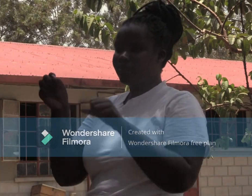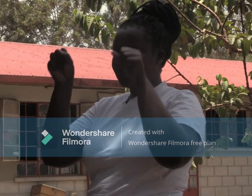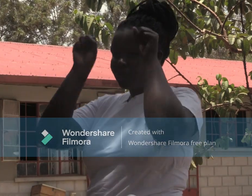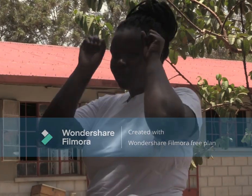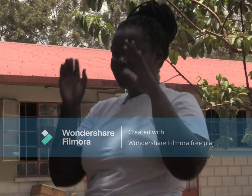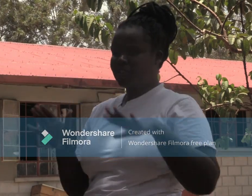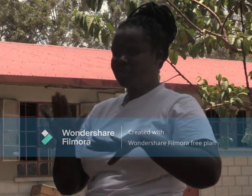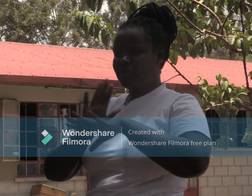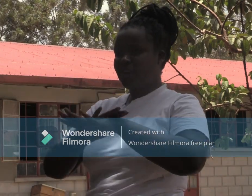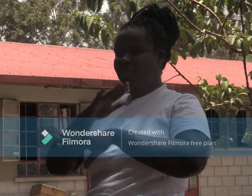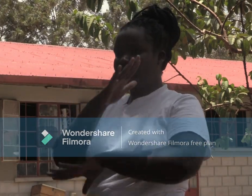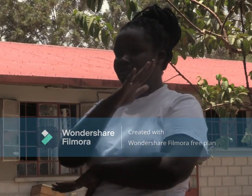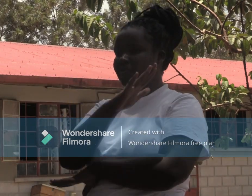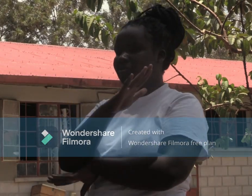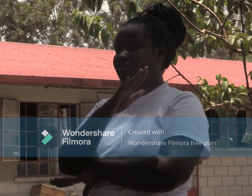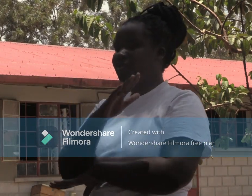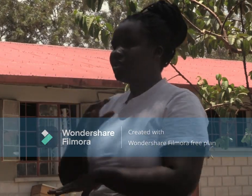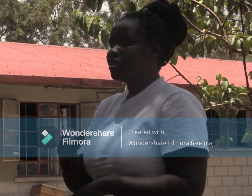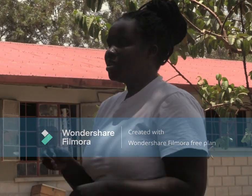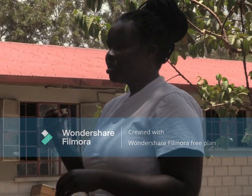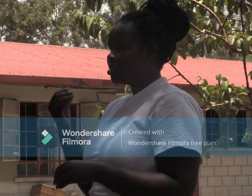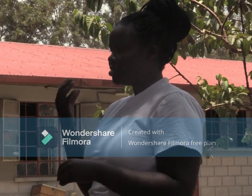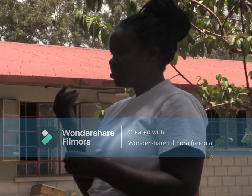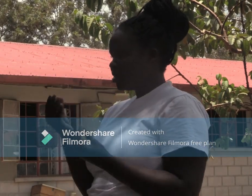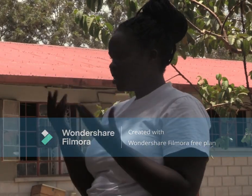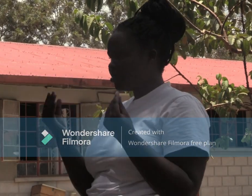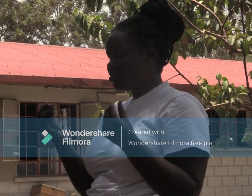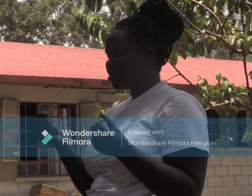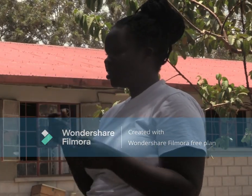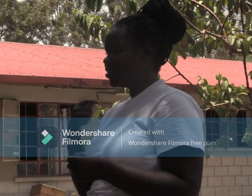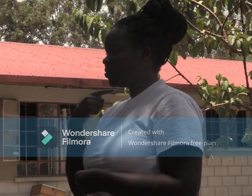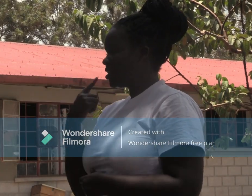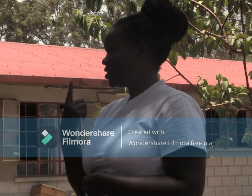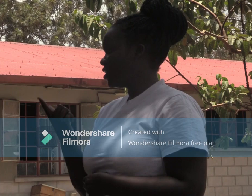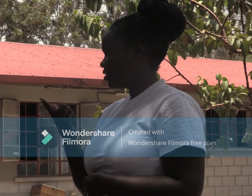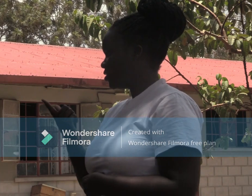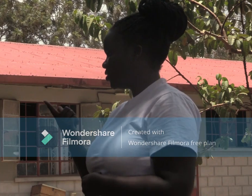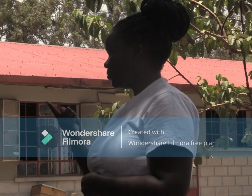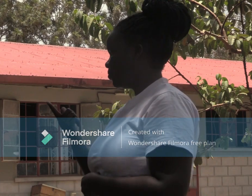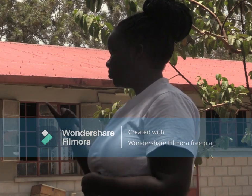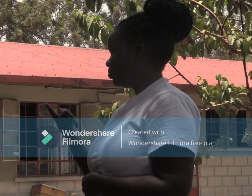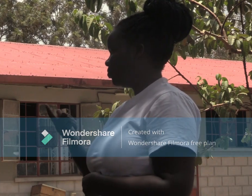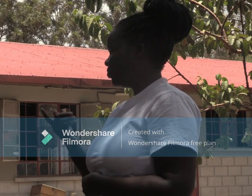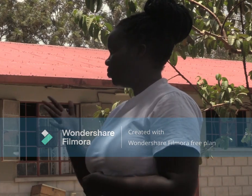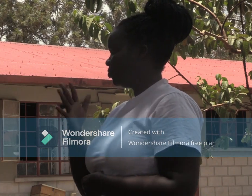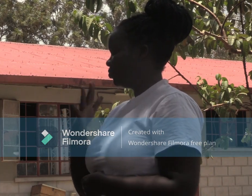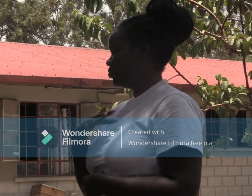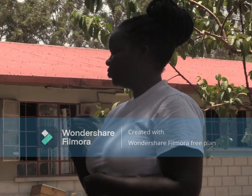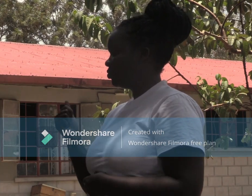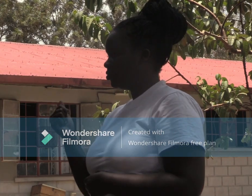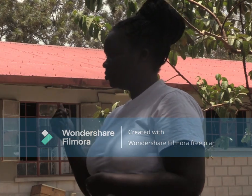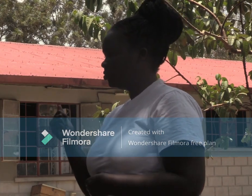our trainees who have joined even other institutions as interpreters, and even in the mass